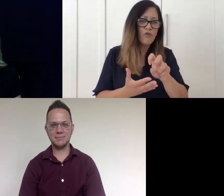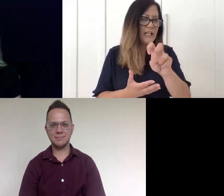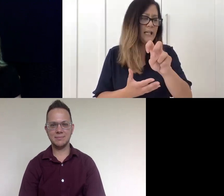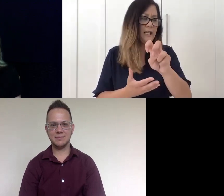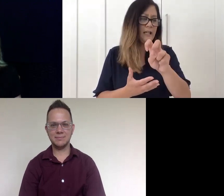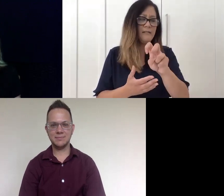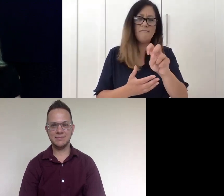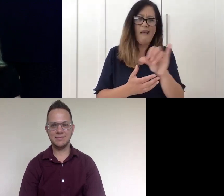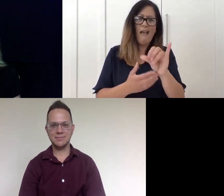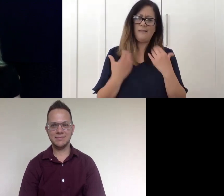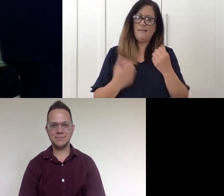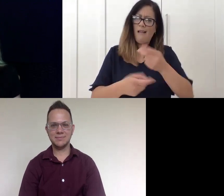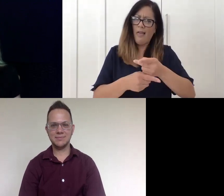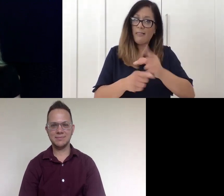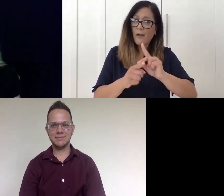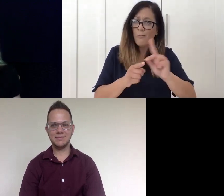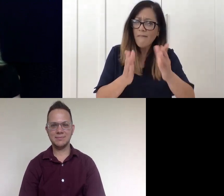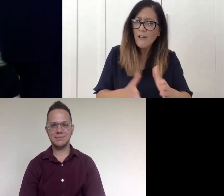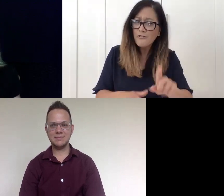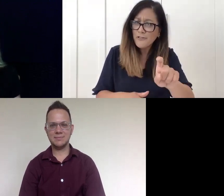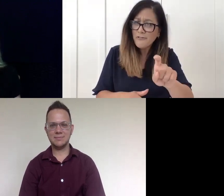a little bit about your personal journey